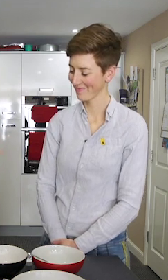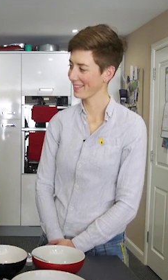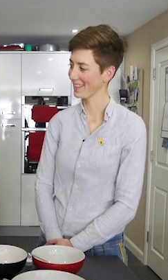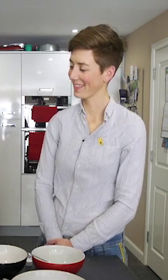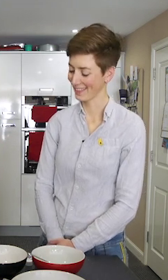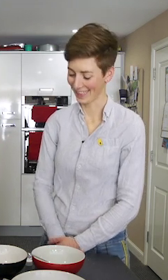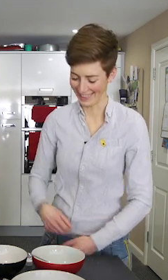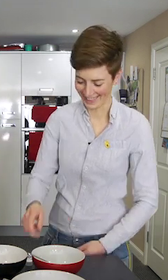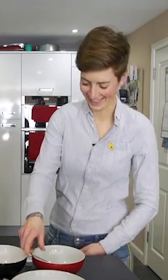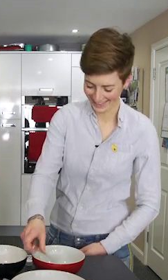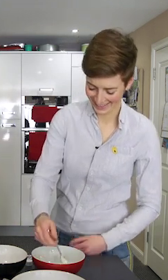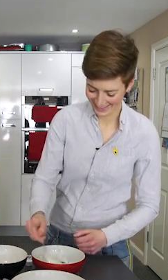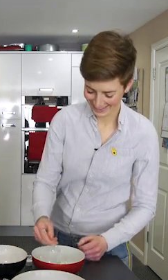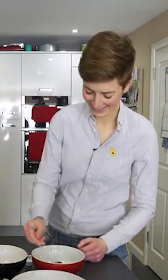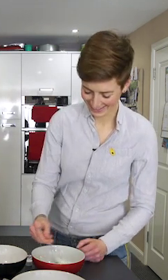You can help.